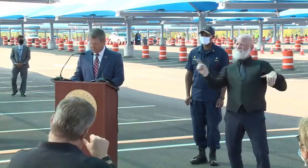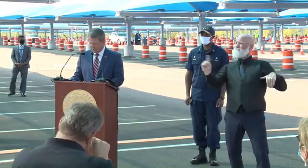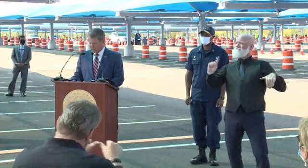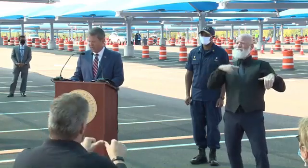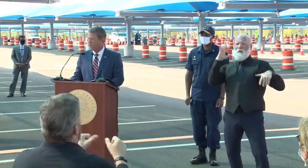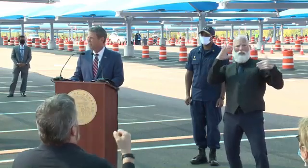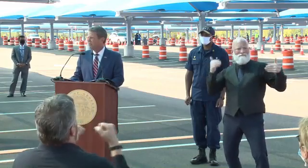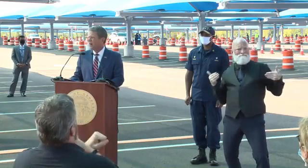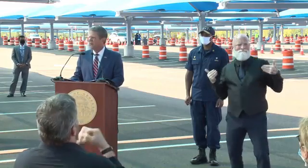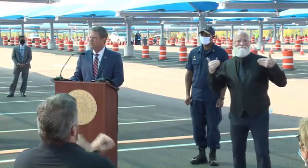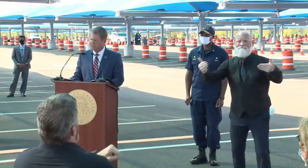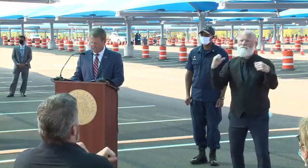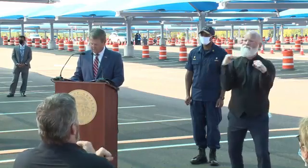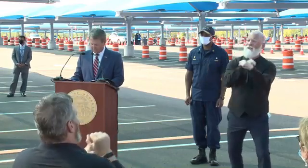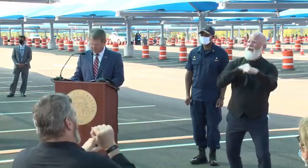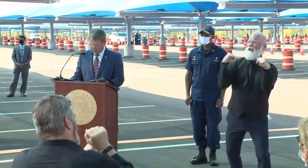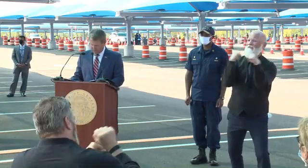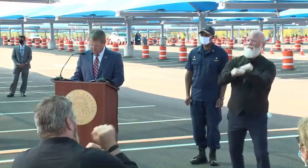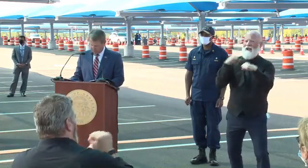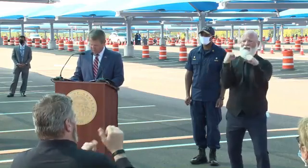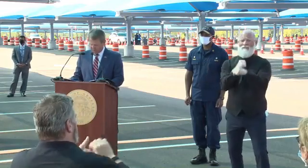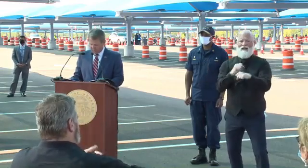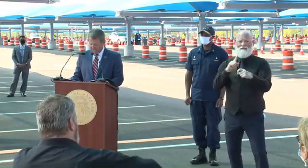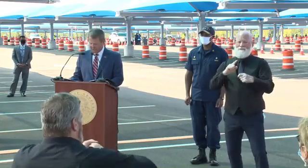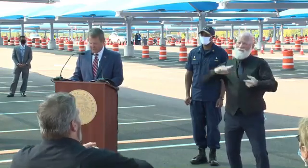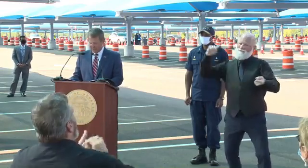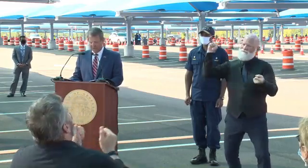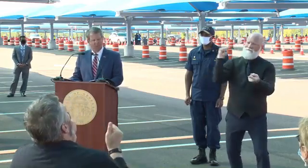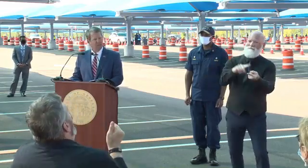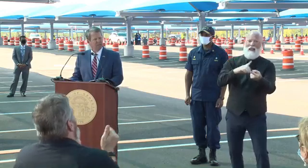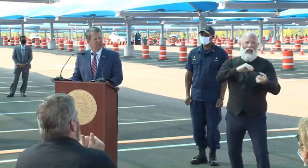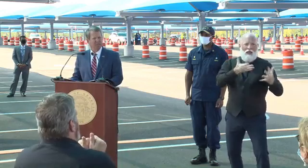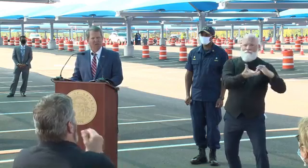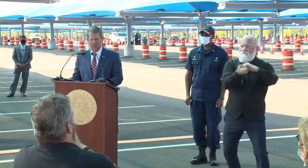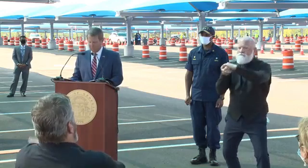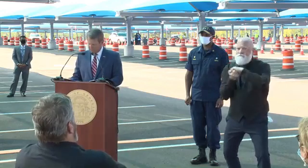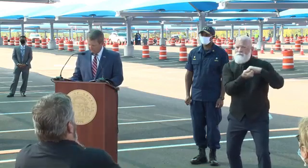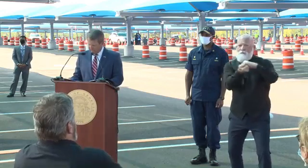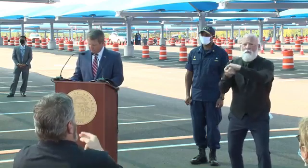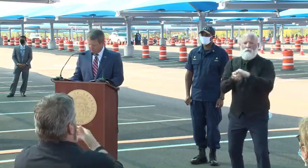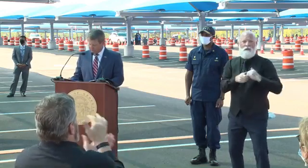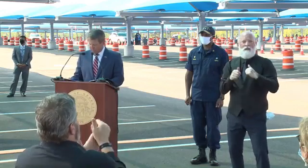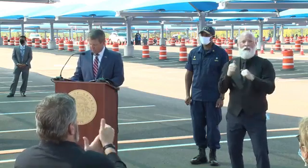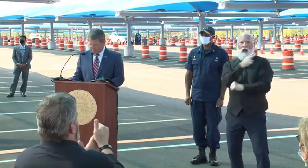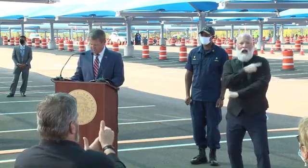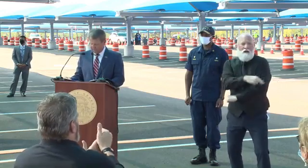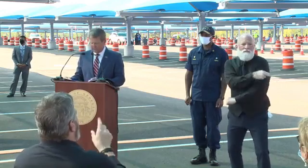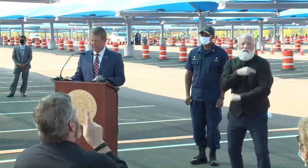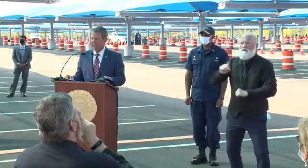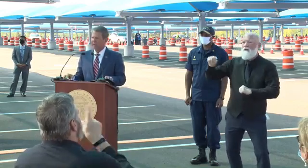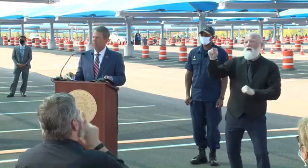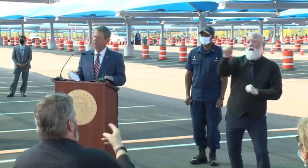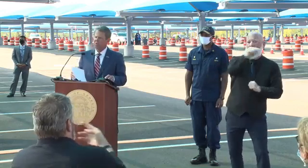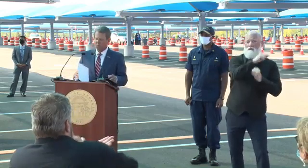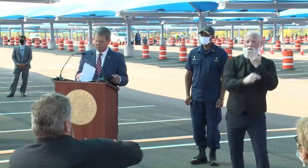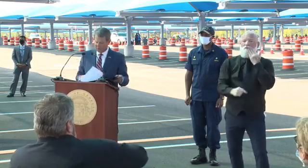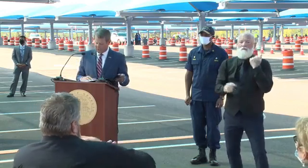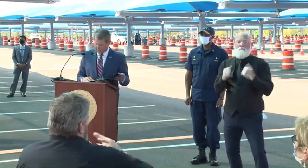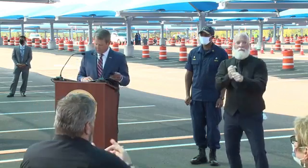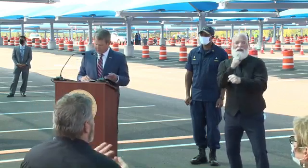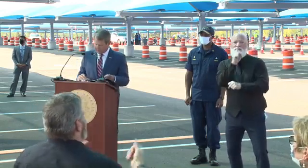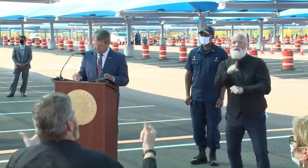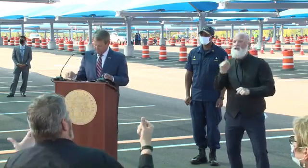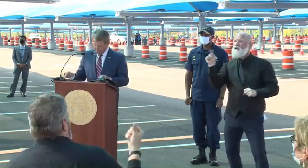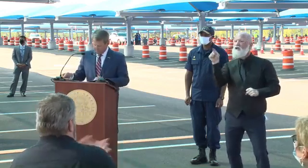the hospital leadership throughout the state on surge capacity to ensure that we have the resources needed to keep